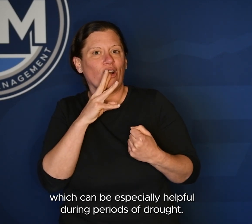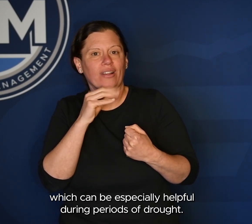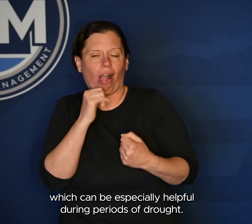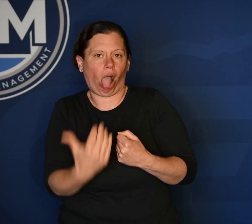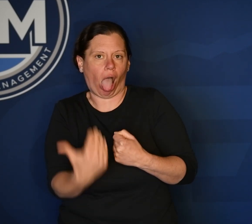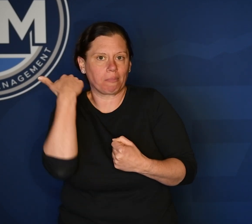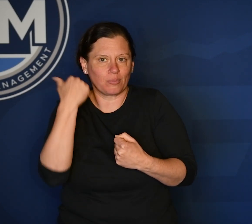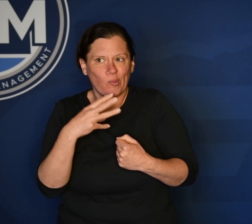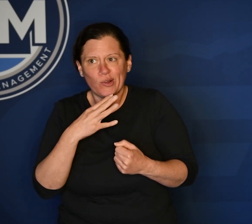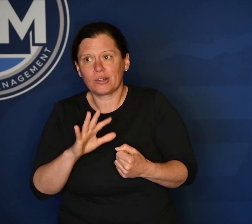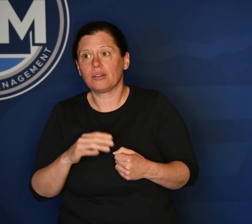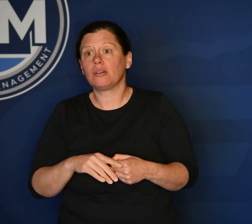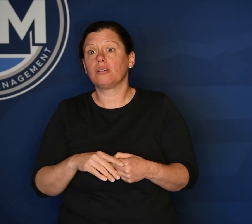drought.